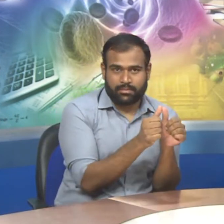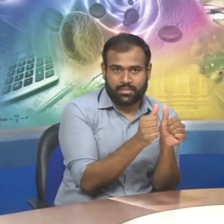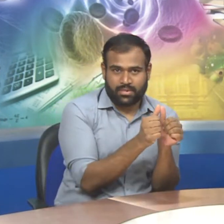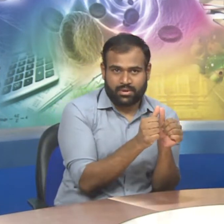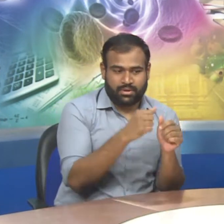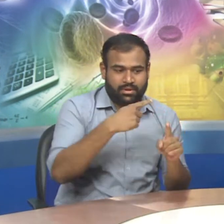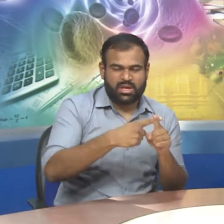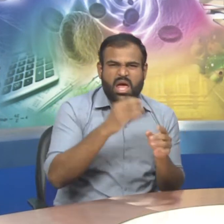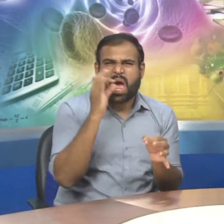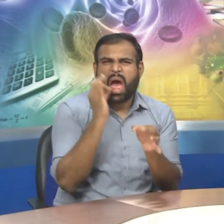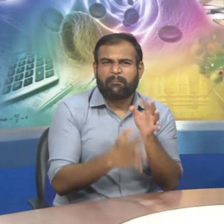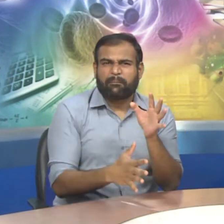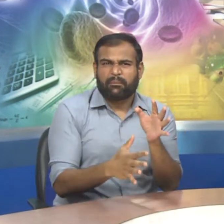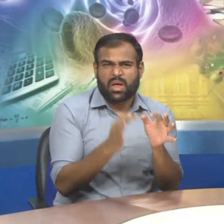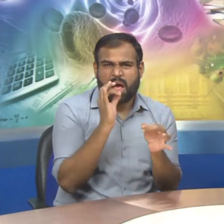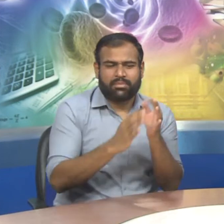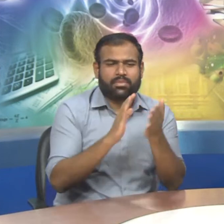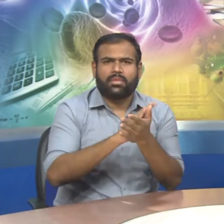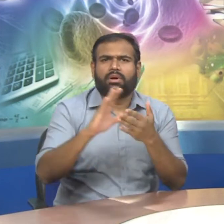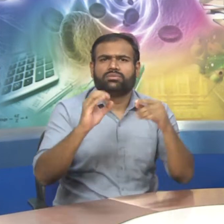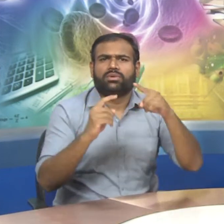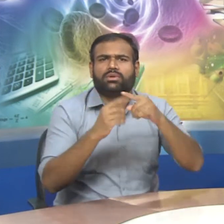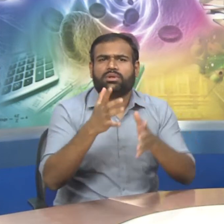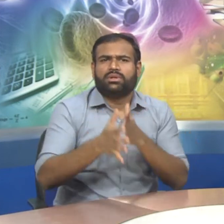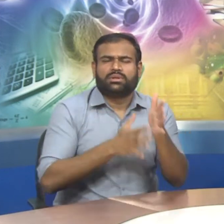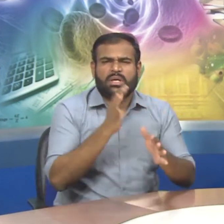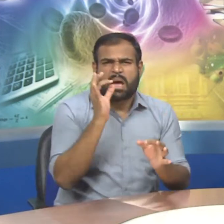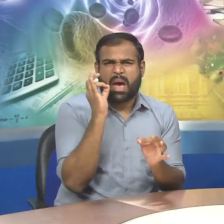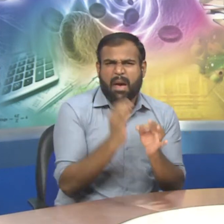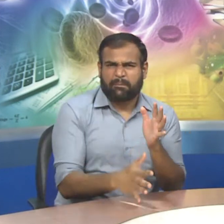It is A plus hot. It means month of April.